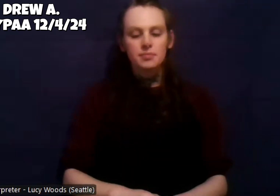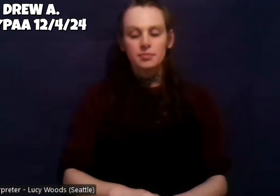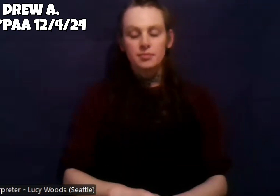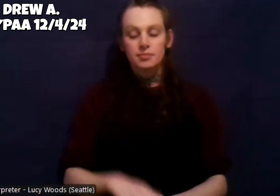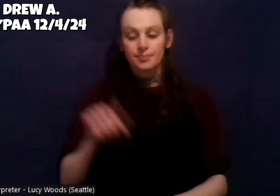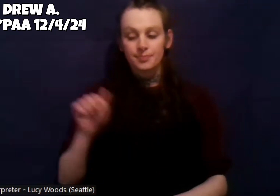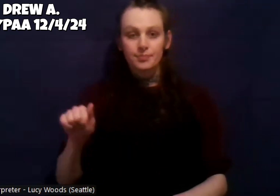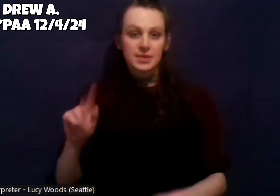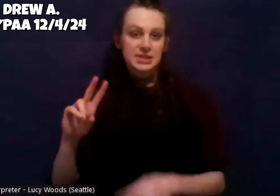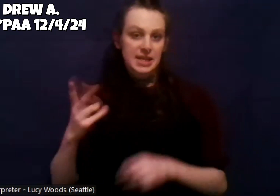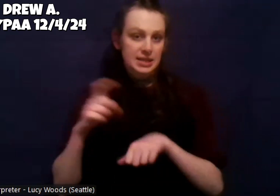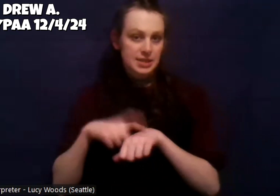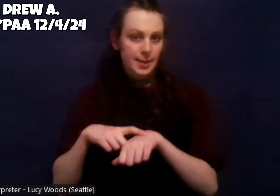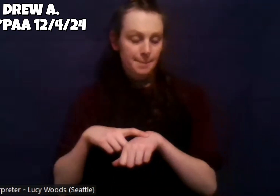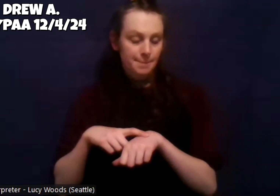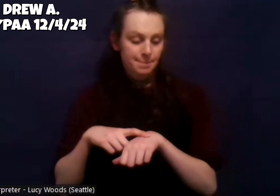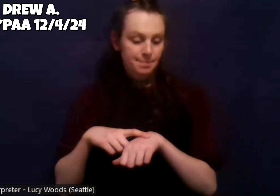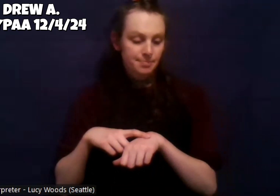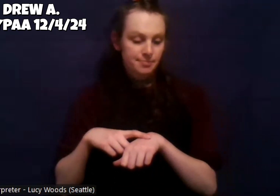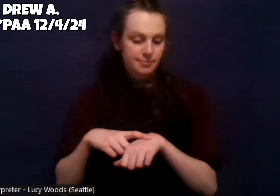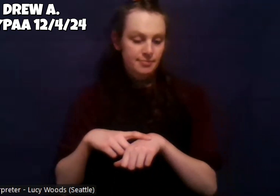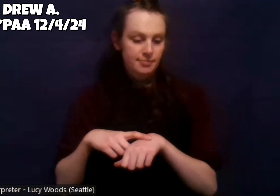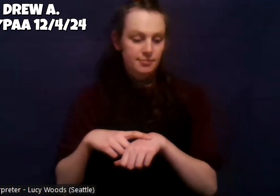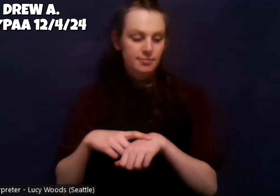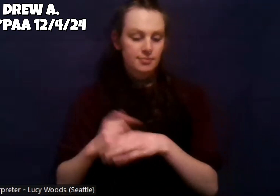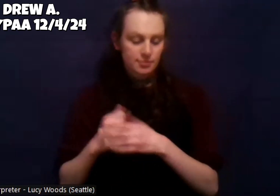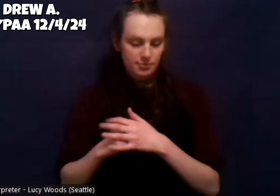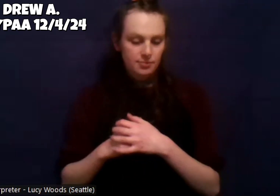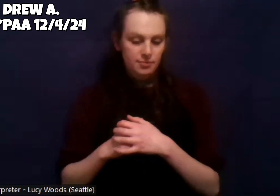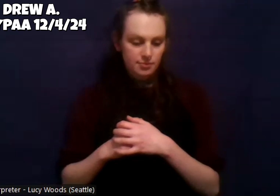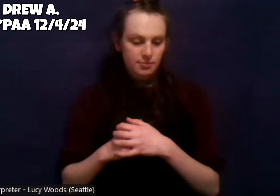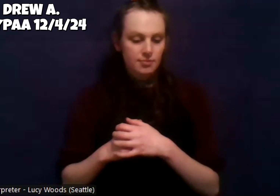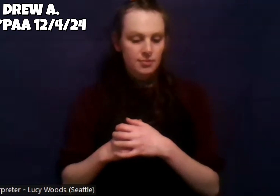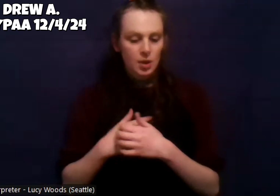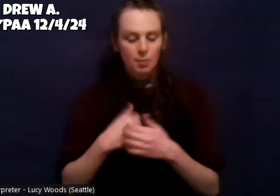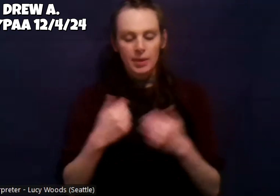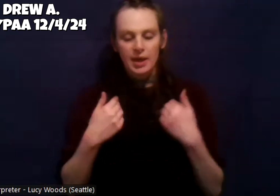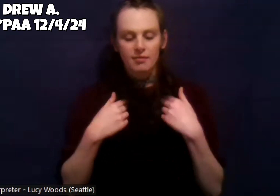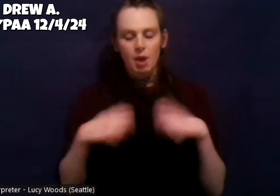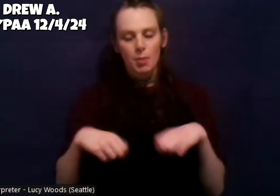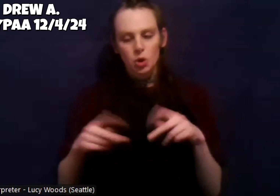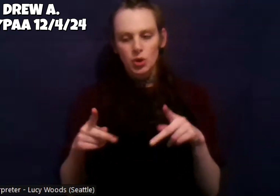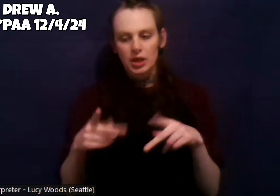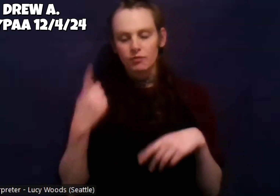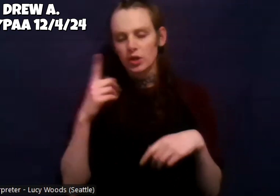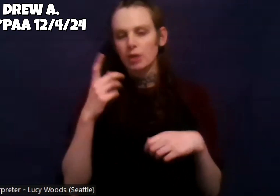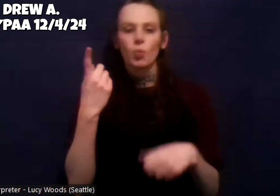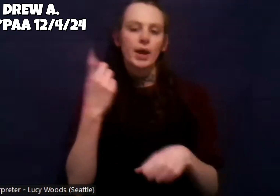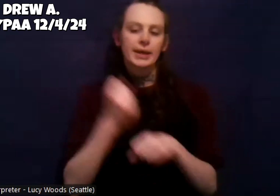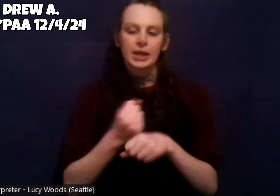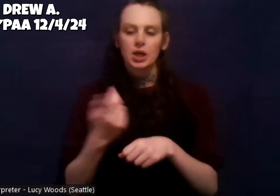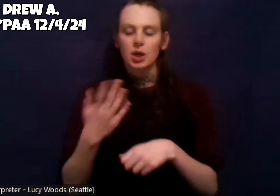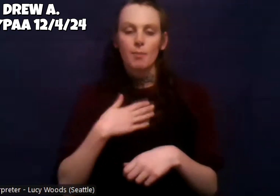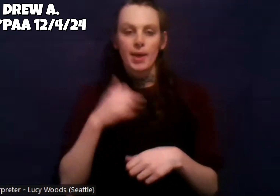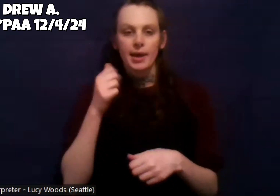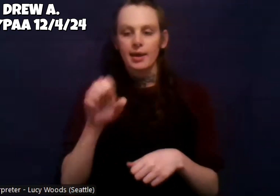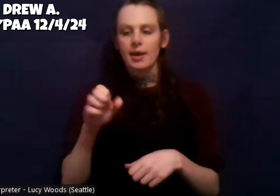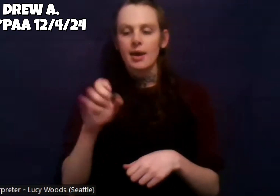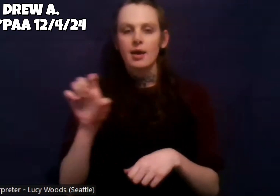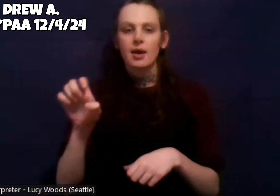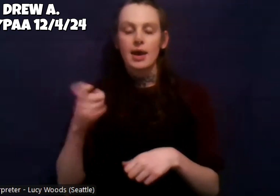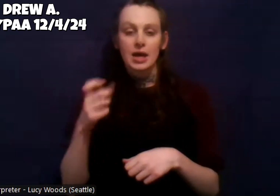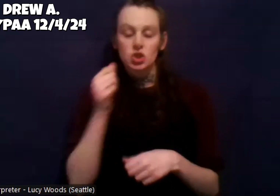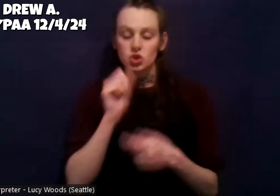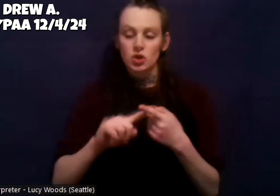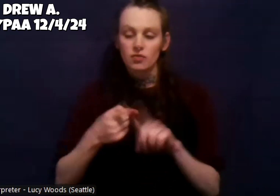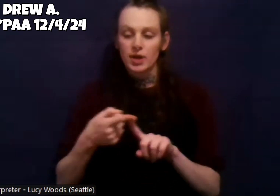after like a year or so of not talking with my ex-girlfriend. She reached out and I made my